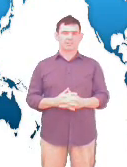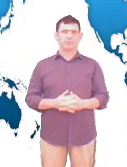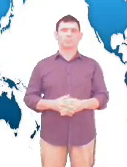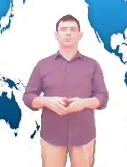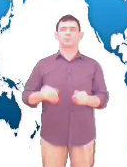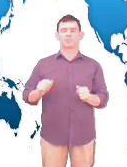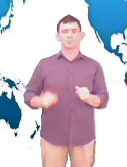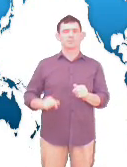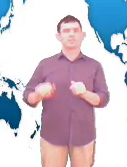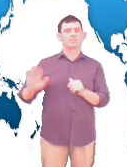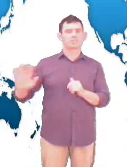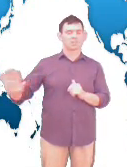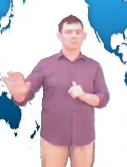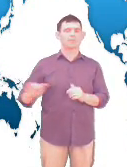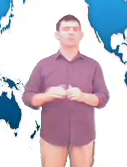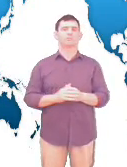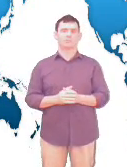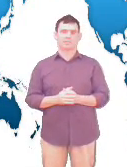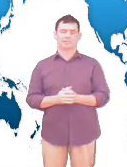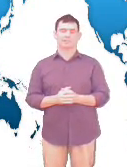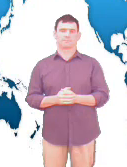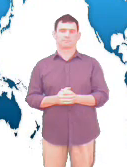do it, but there is something stopping you doing that.